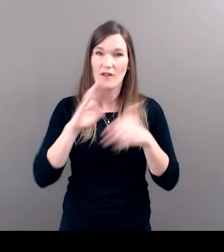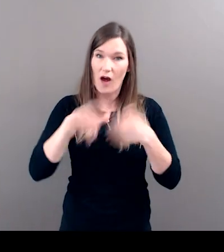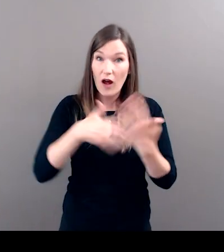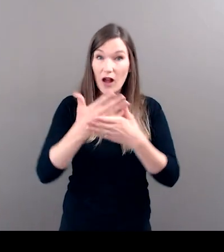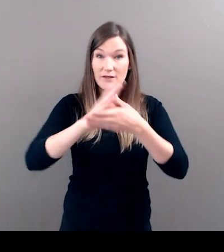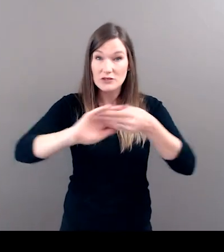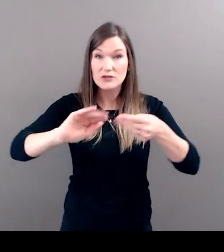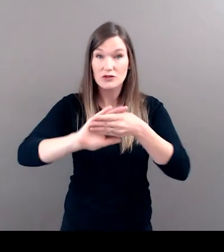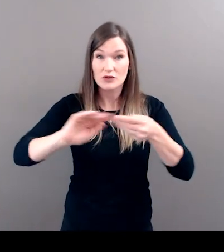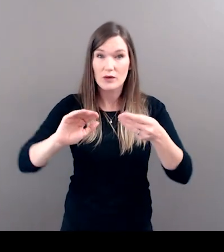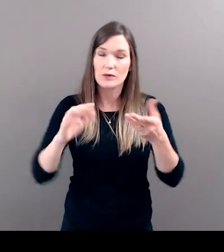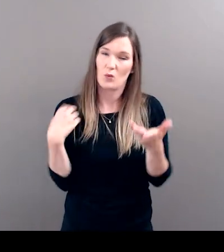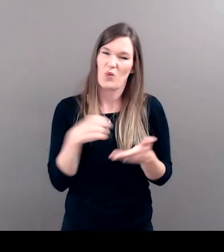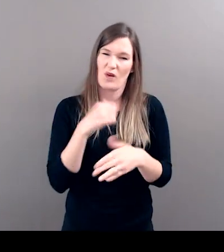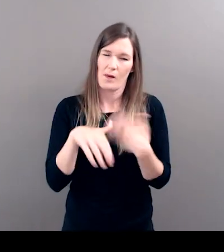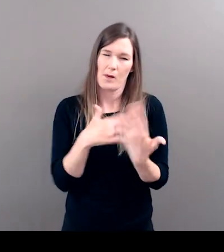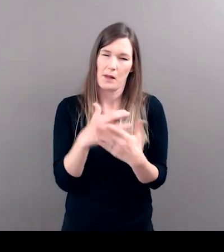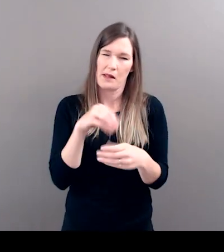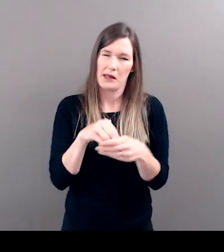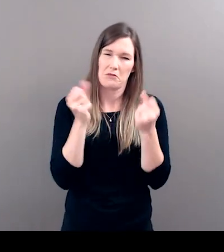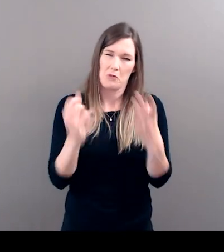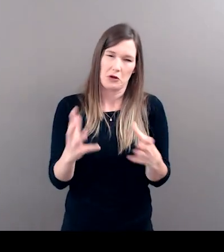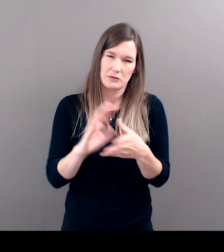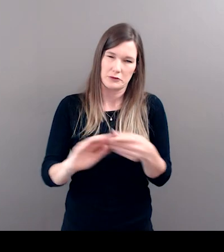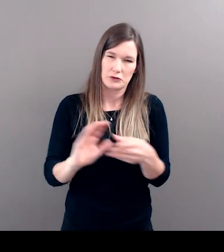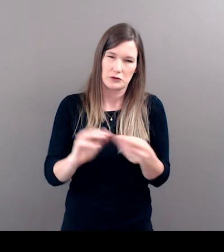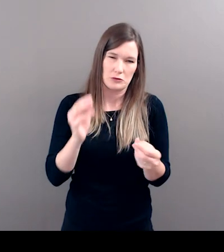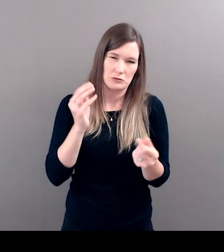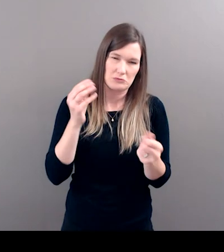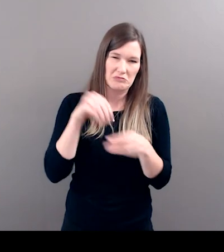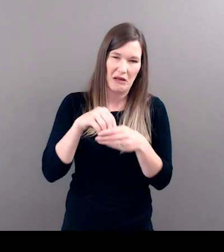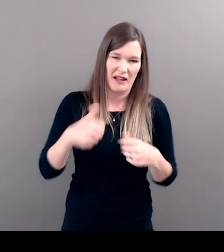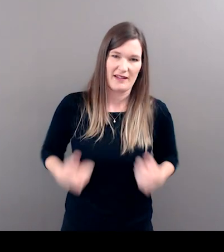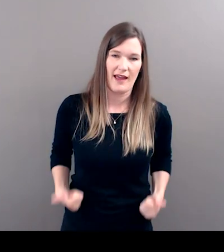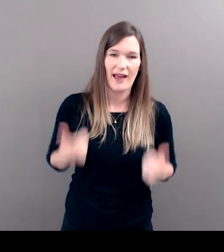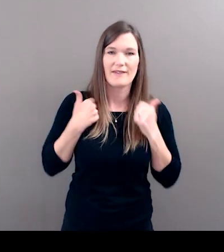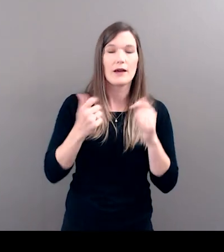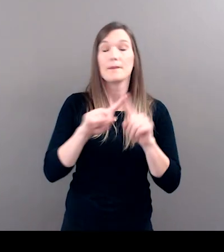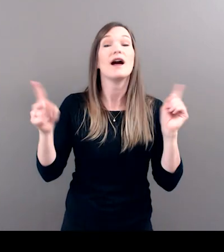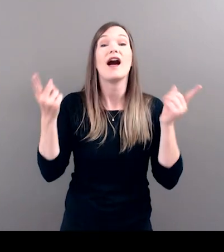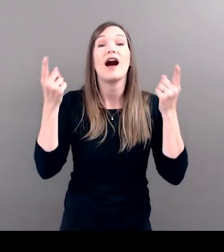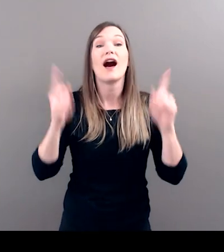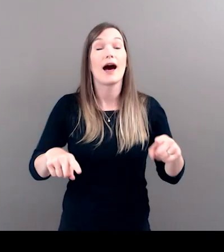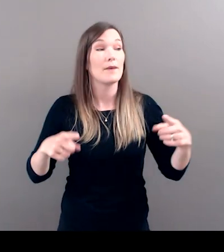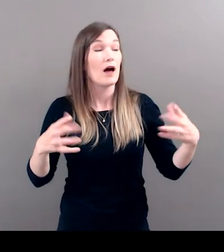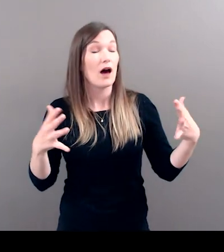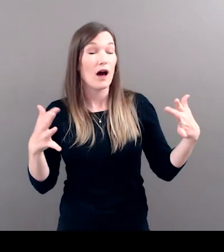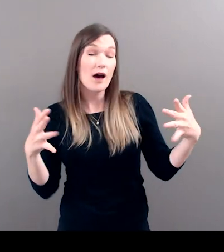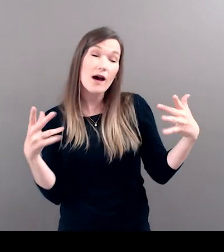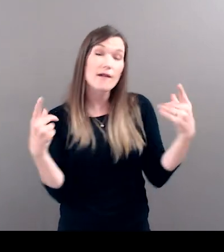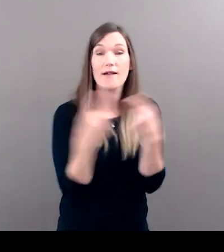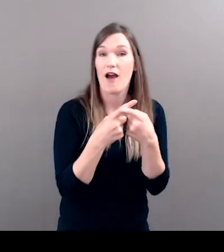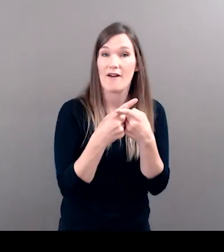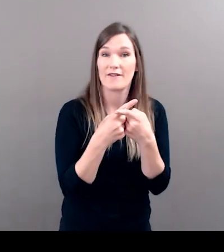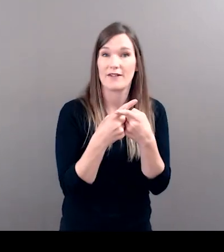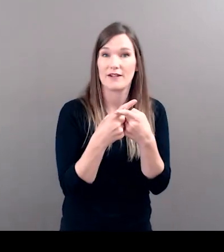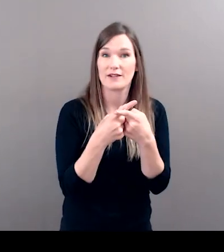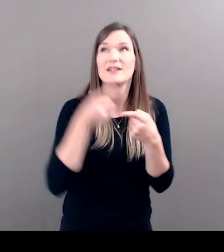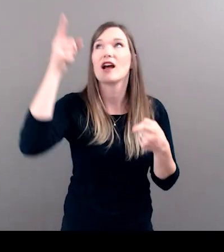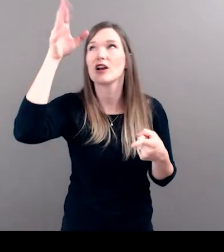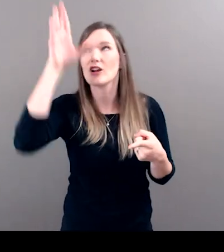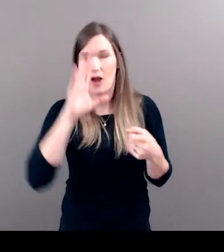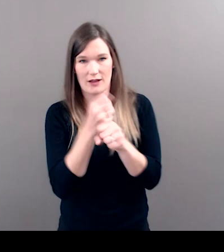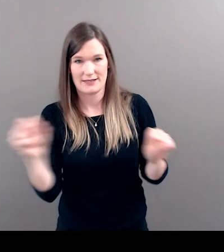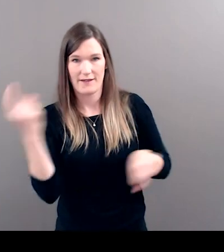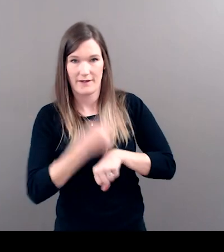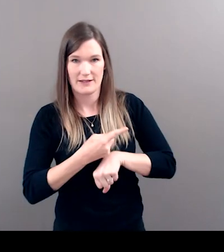all in multiple stories, is the conflict. And then God has to save the day. If God doesn't save the day in your